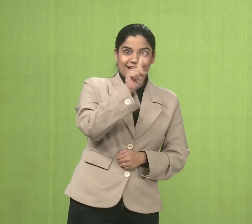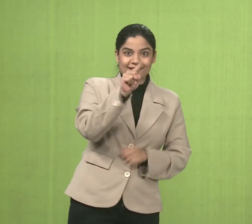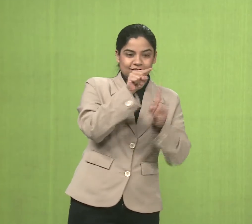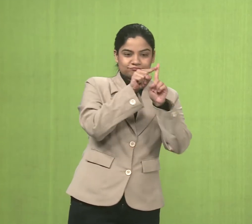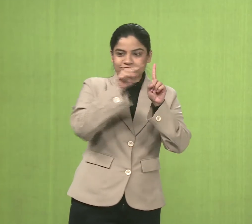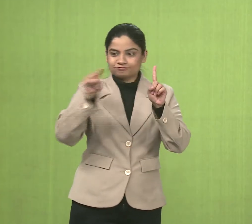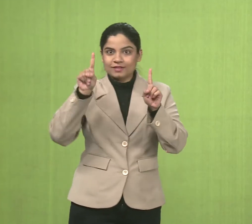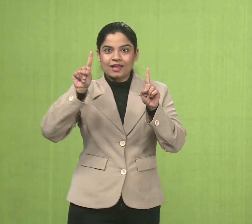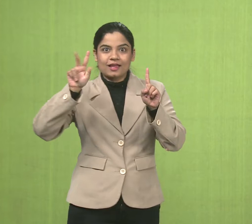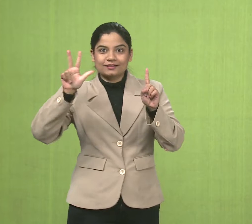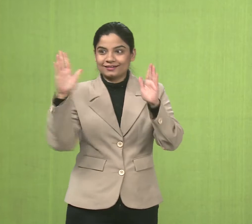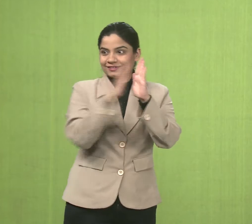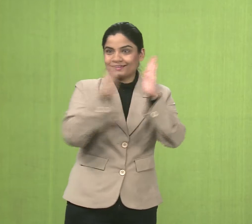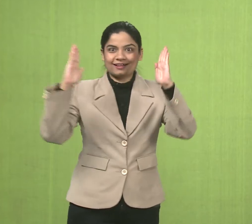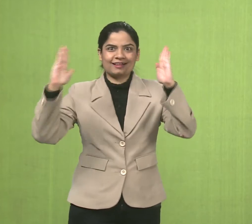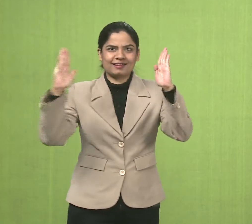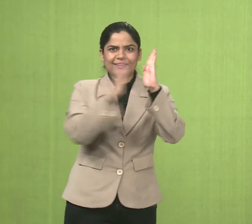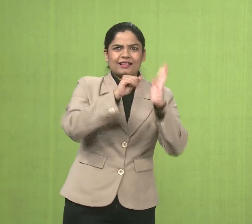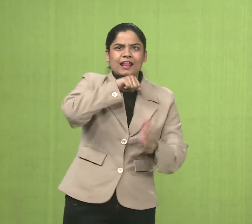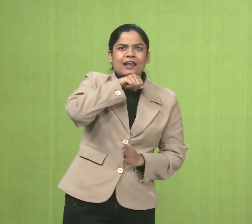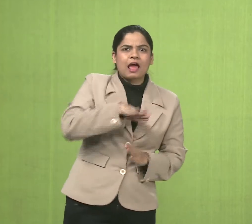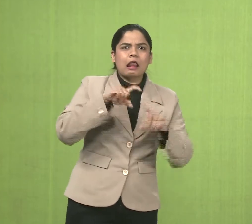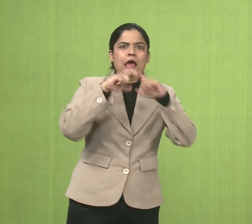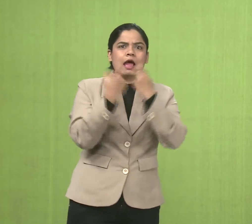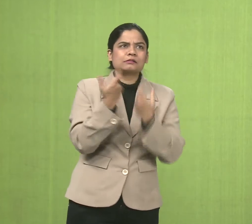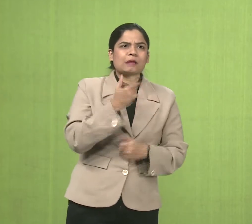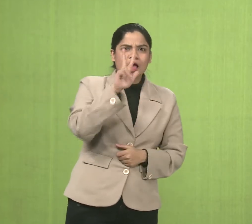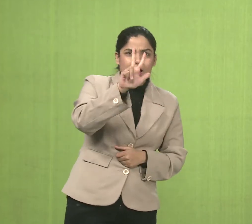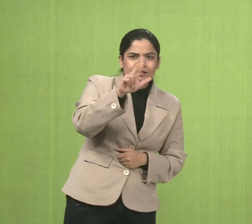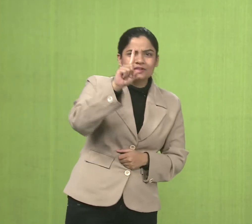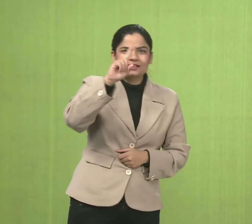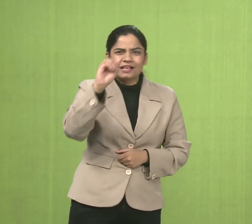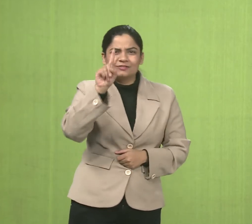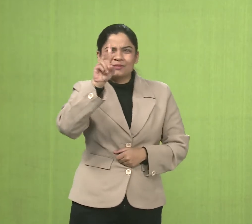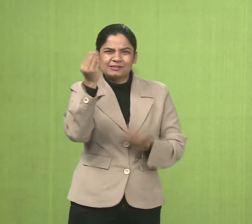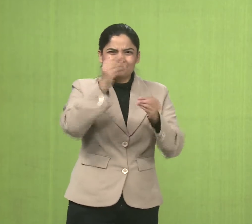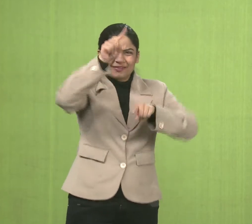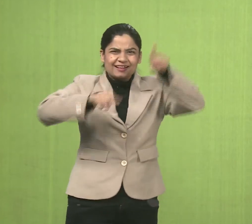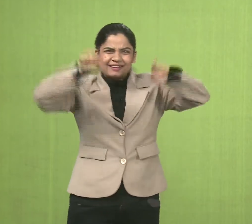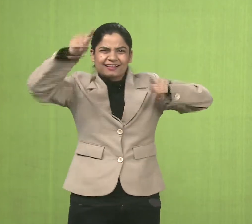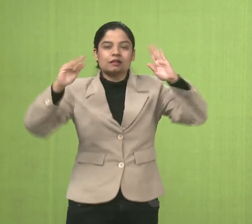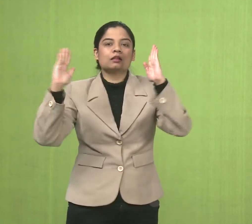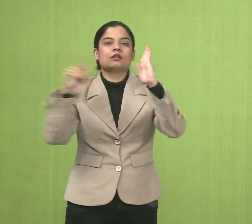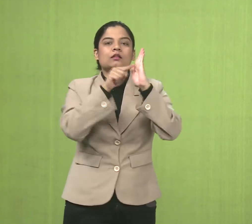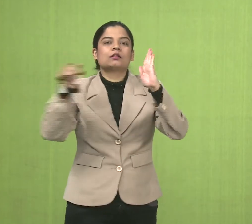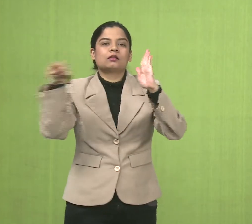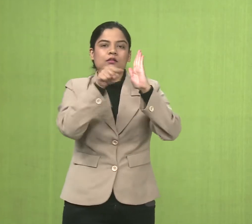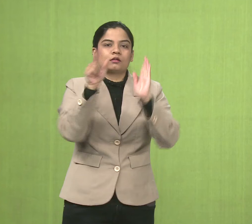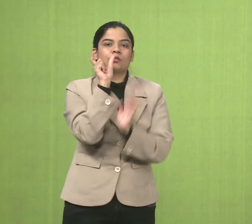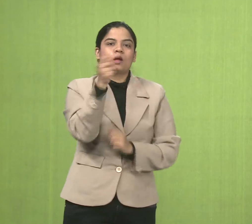starting from 11 to 18 years old. These are neither in childhood or nor in adulthood, maybe starting from class 8